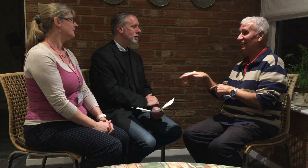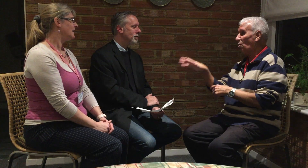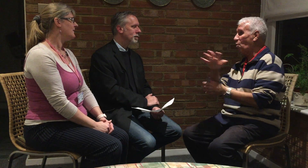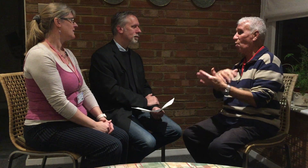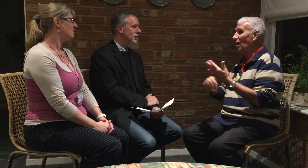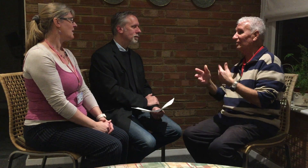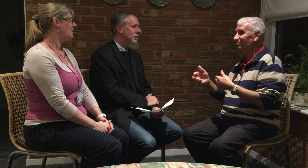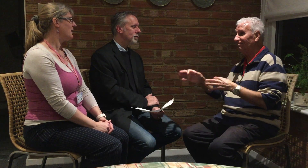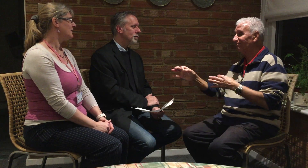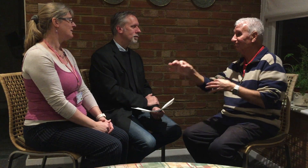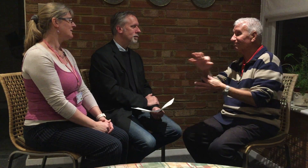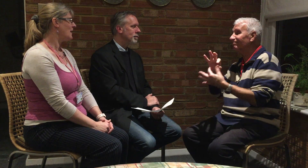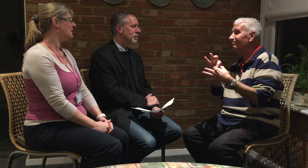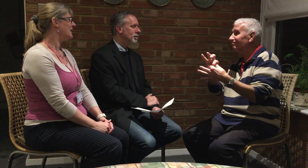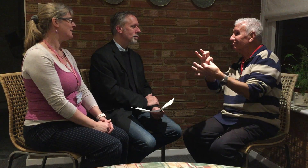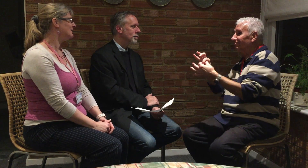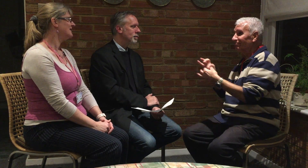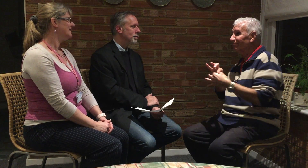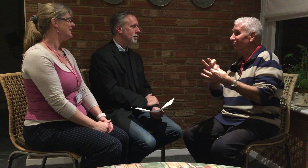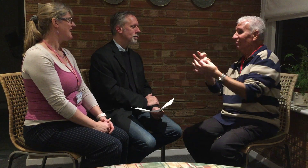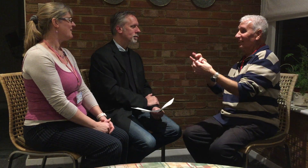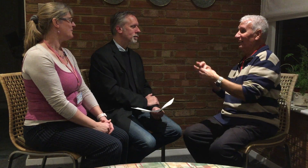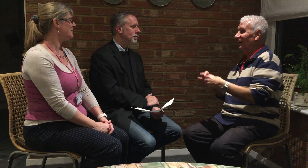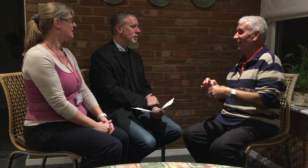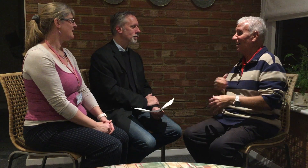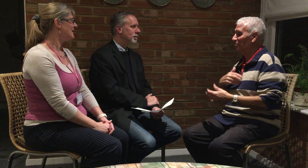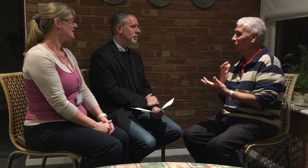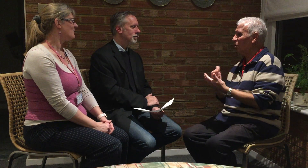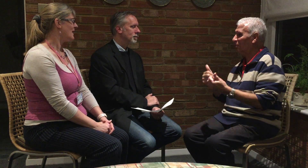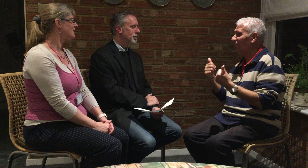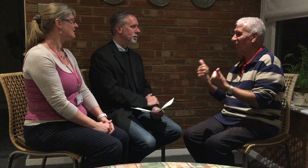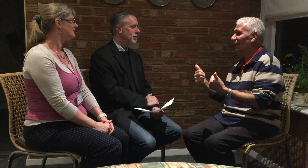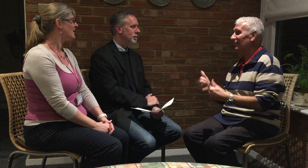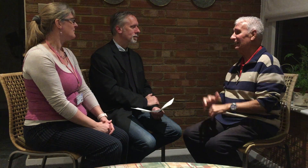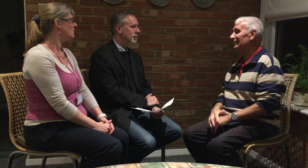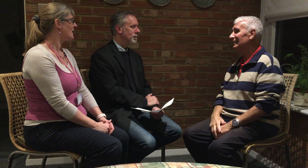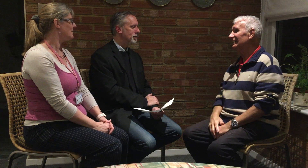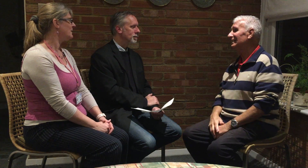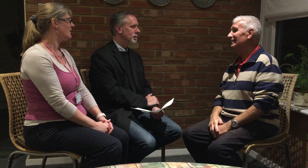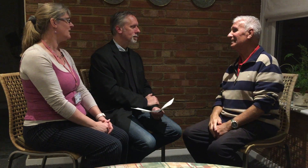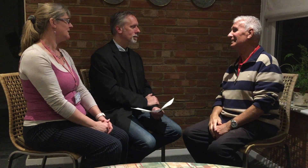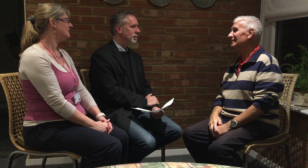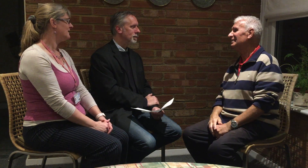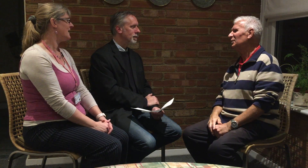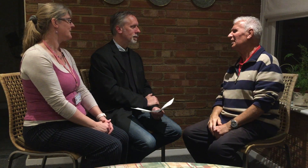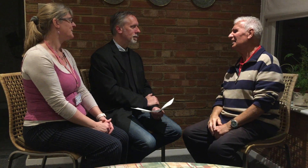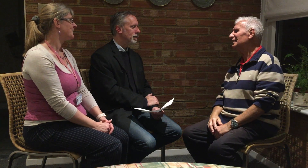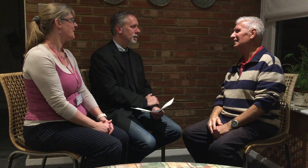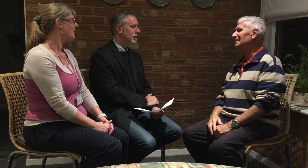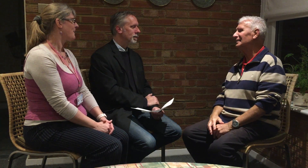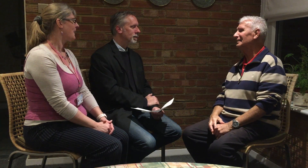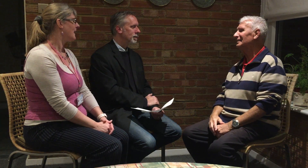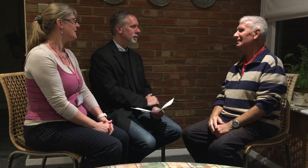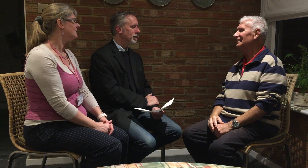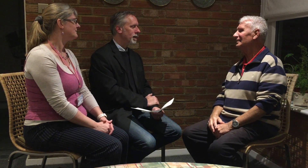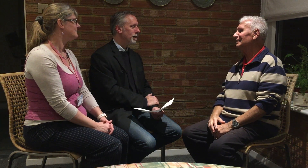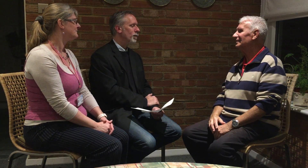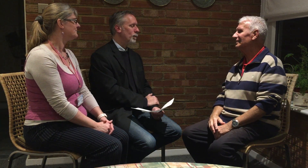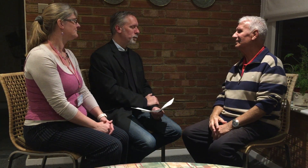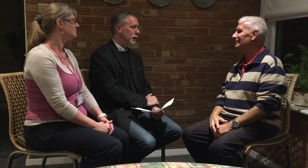If it's the right person, come in and get everyone to interact, I'm sure that would be fine. Yeah. Yeah, that would be